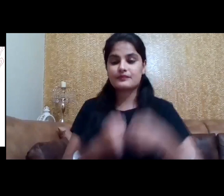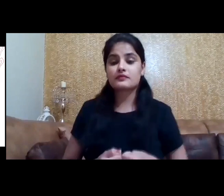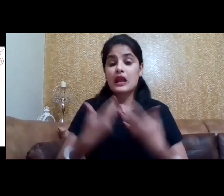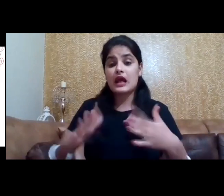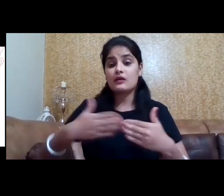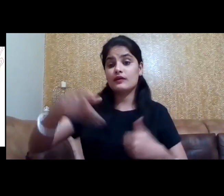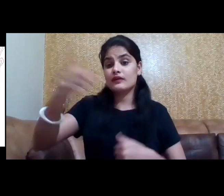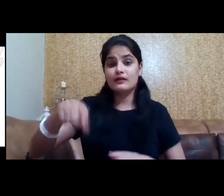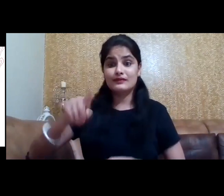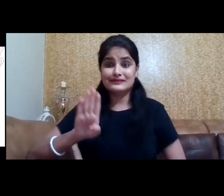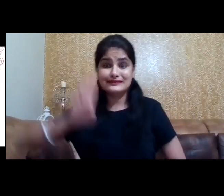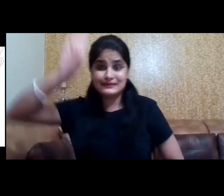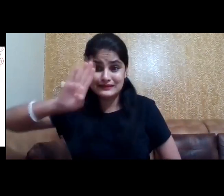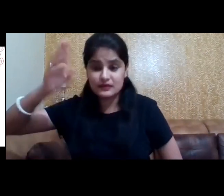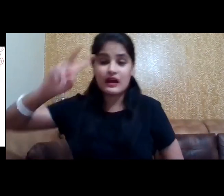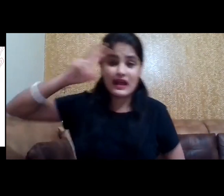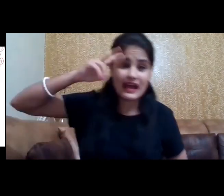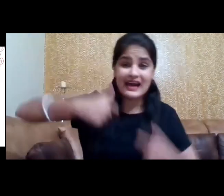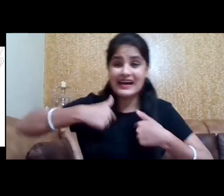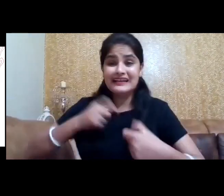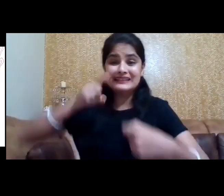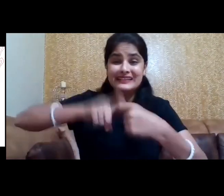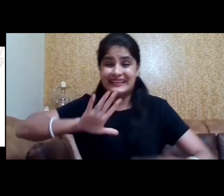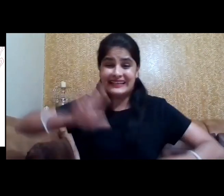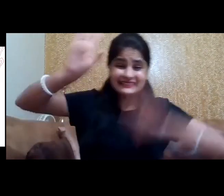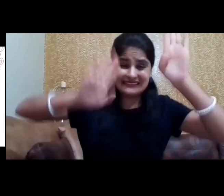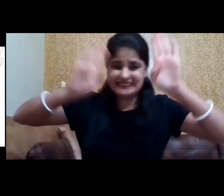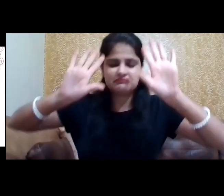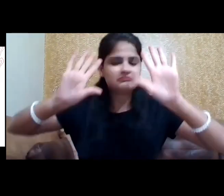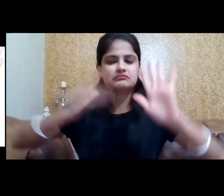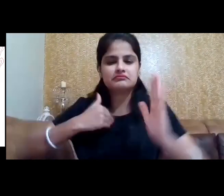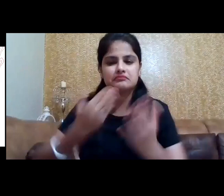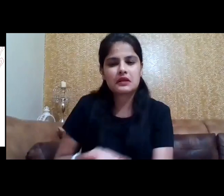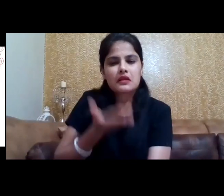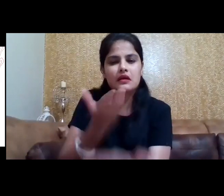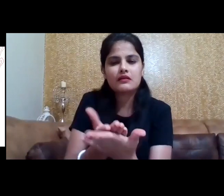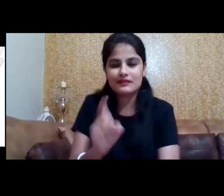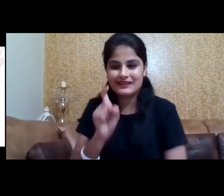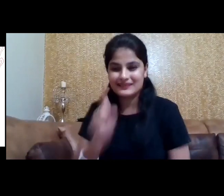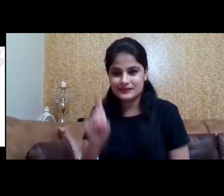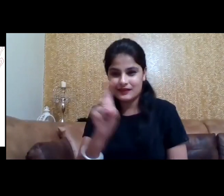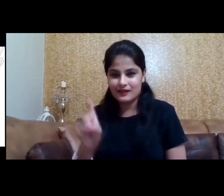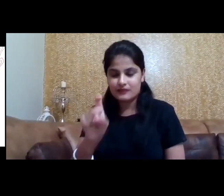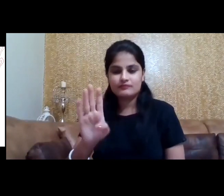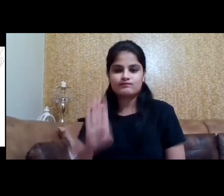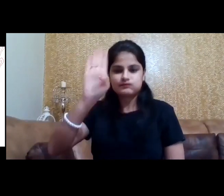Please direct your questions towards the presenter. If you have any doubts, any questions, please,